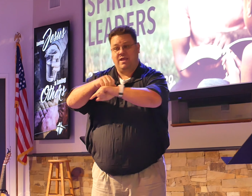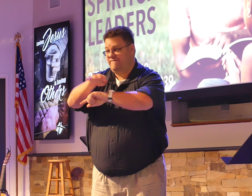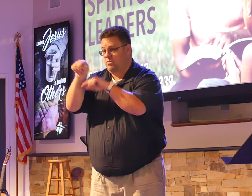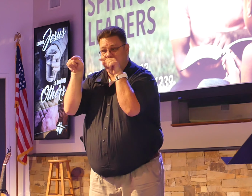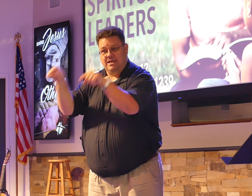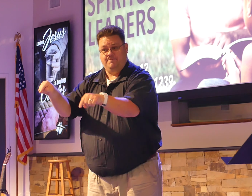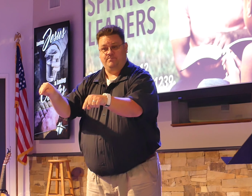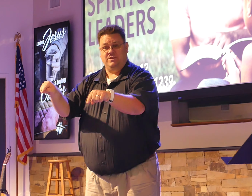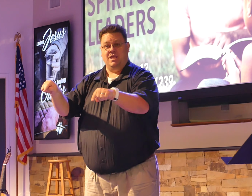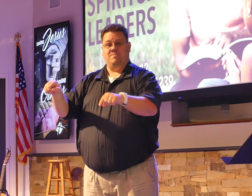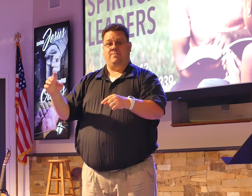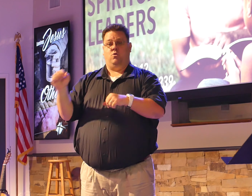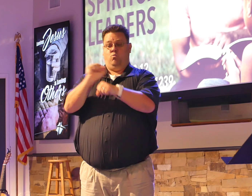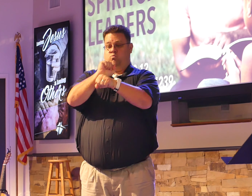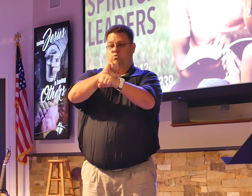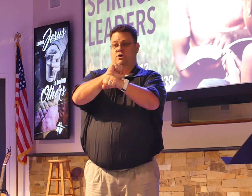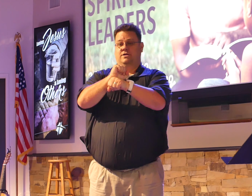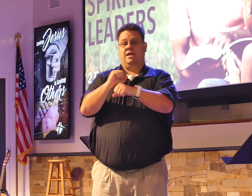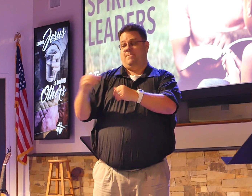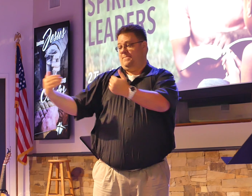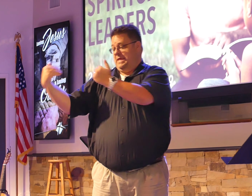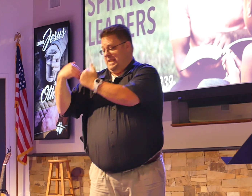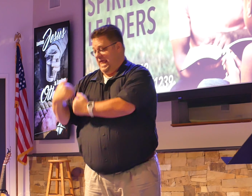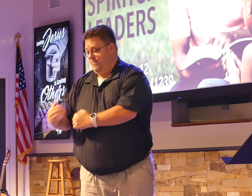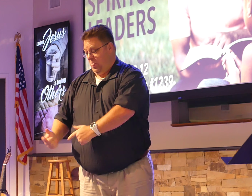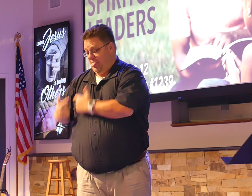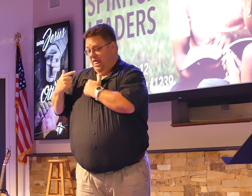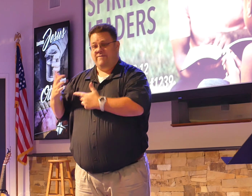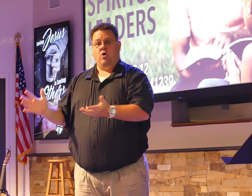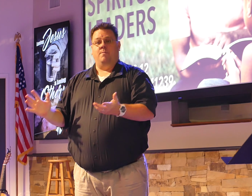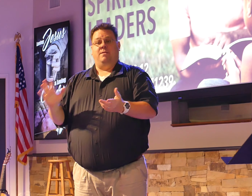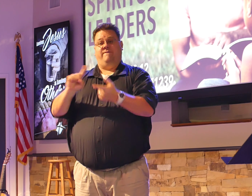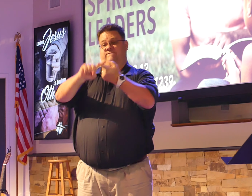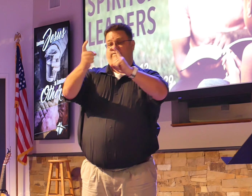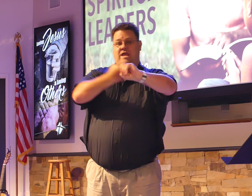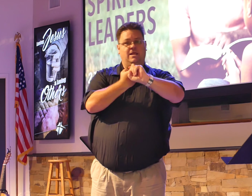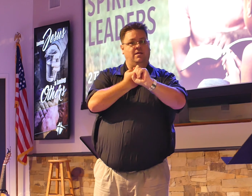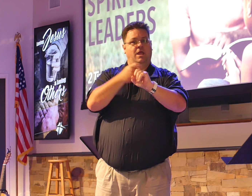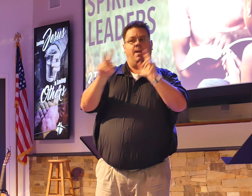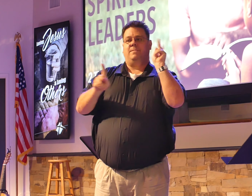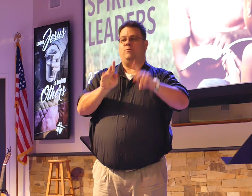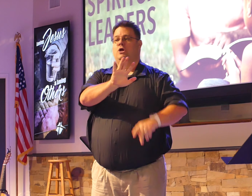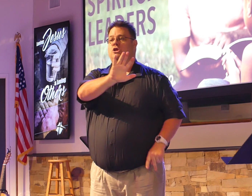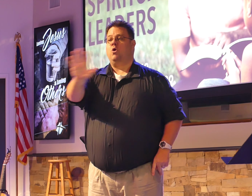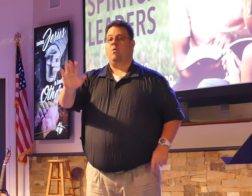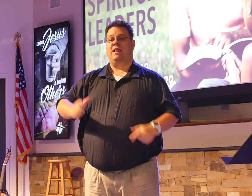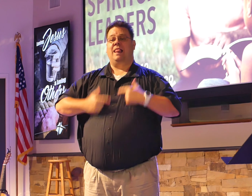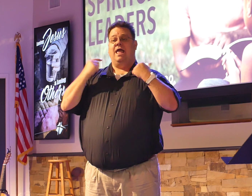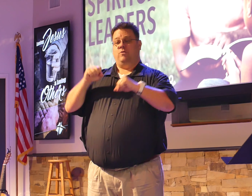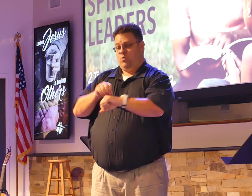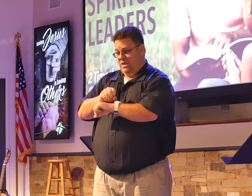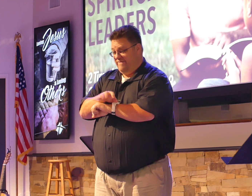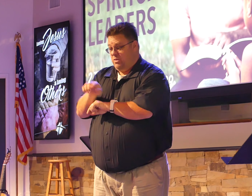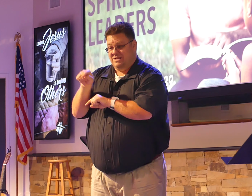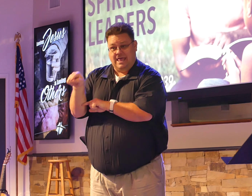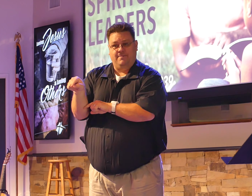Maybe it's coworkers. Maybe it's a neighbor. Maybe it's friends. You have people that you have influence over. So the question, then,